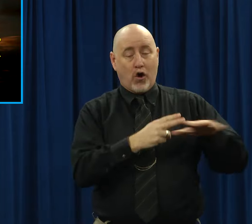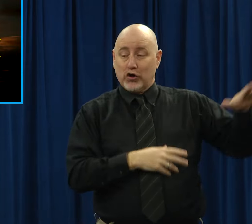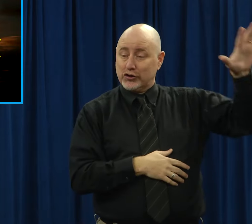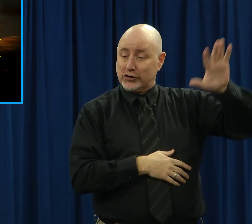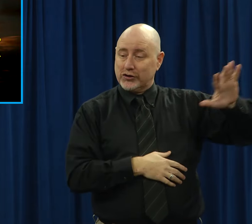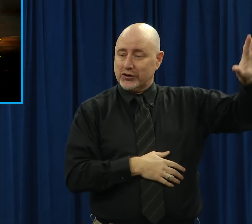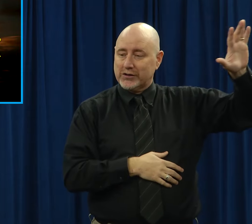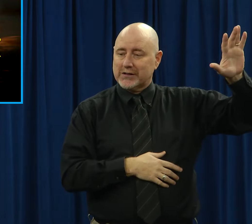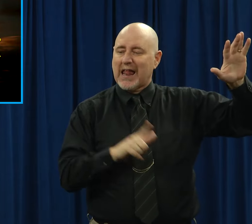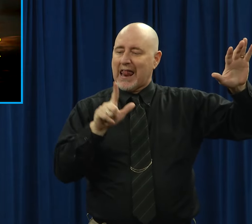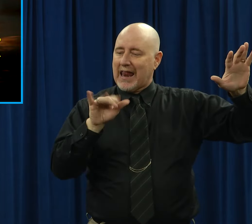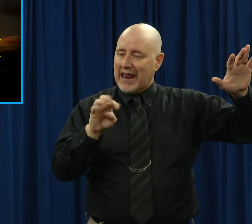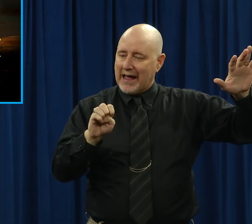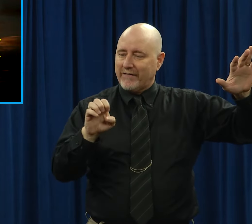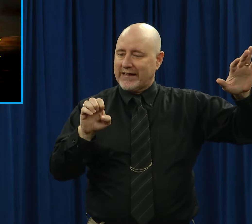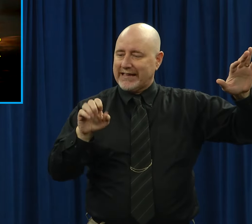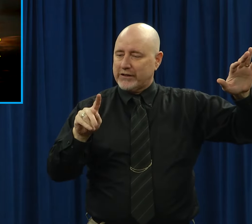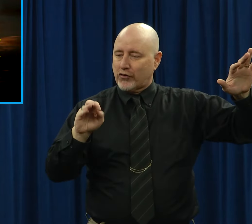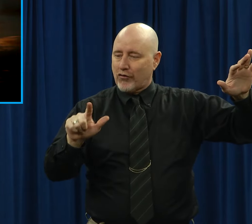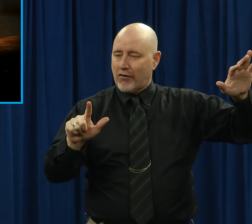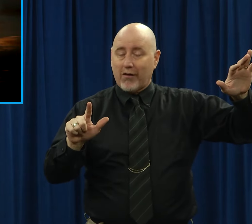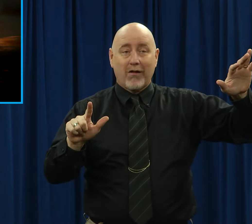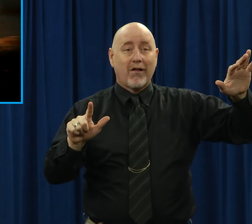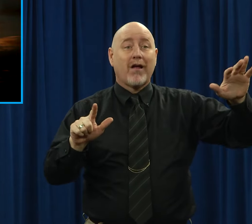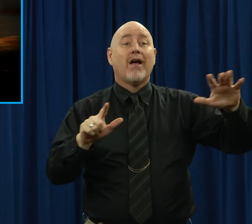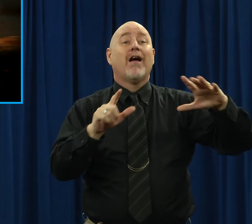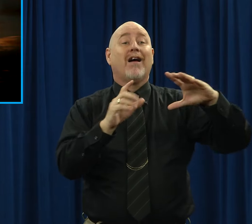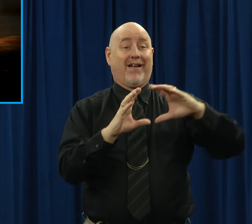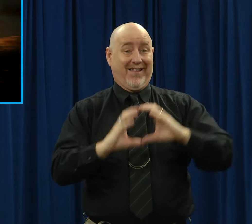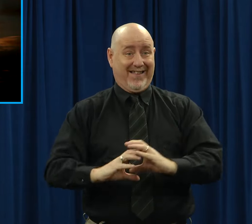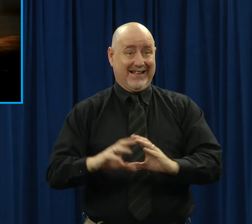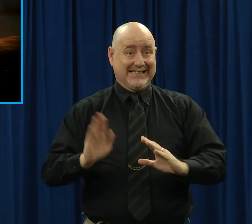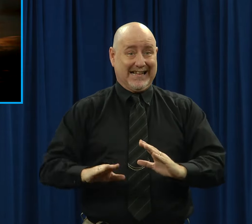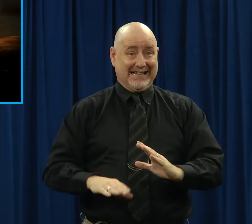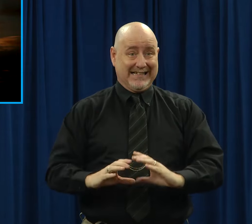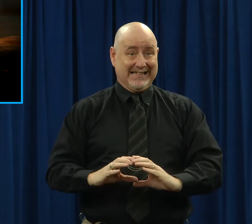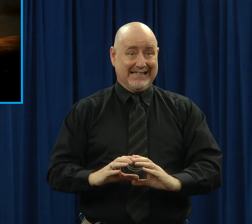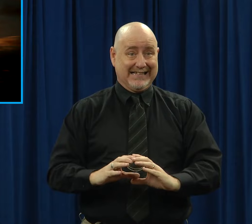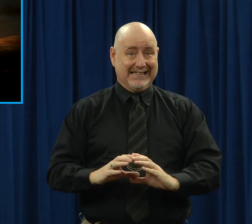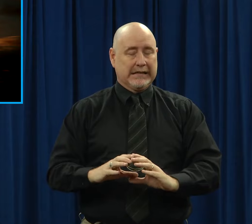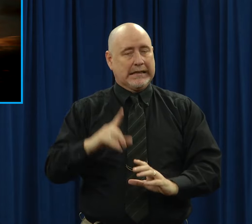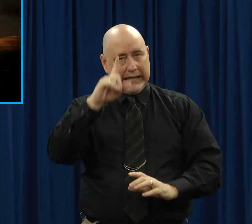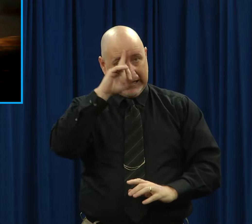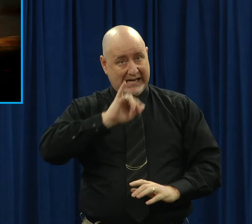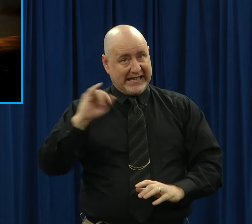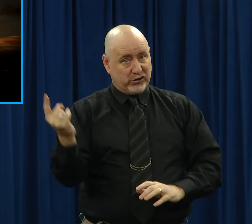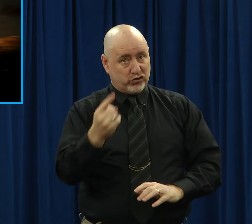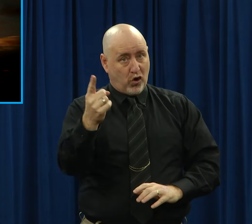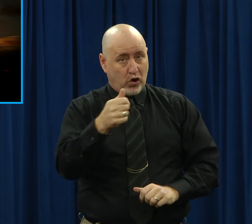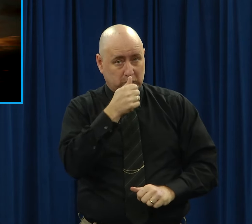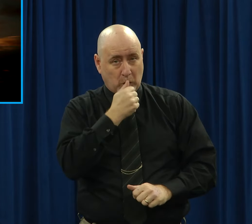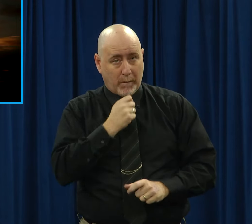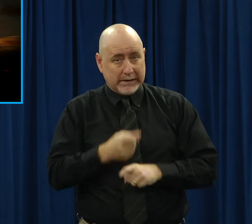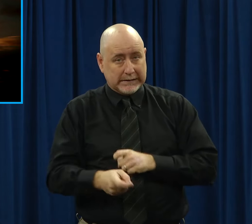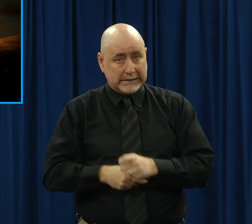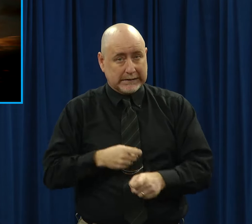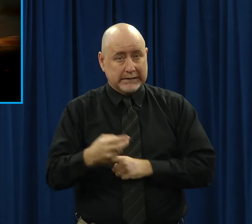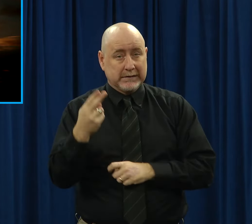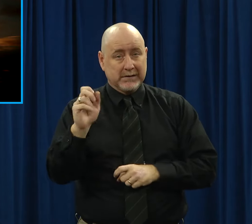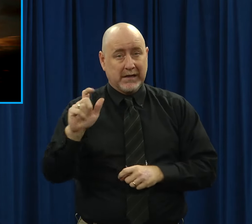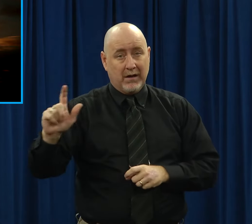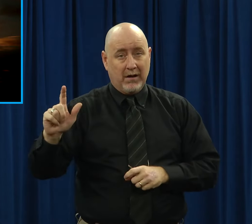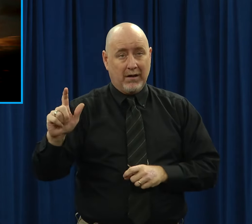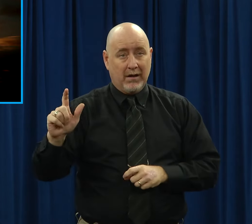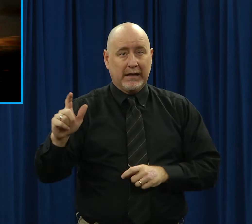25:46, He calls this place life eternal. Now, the other destination is a place of eternal